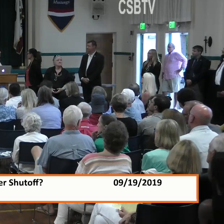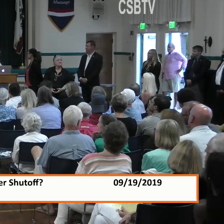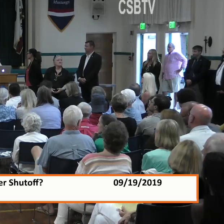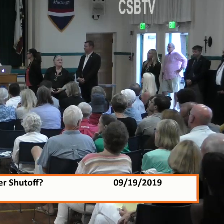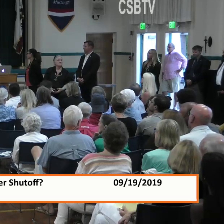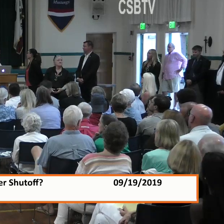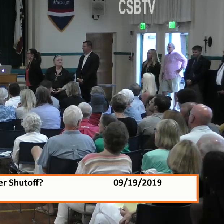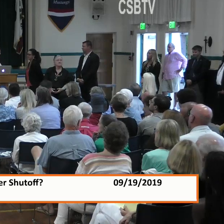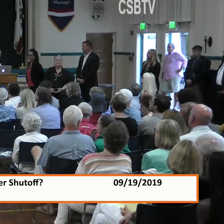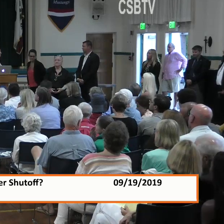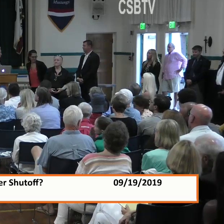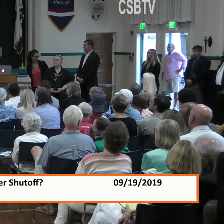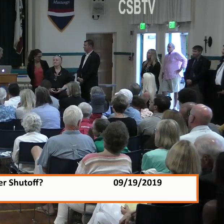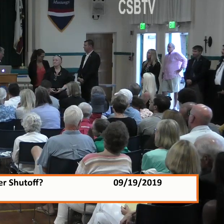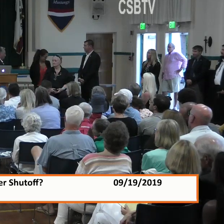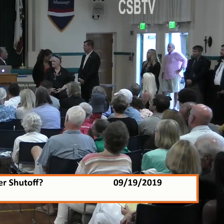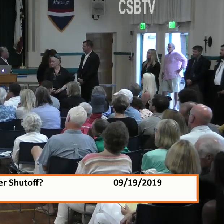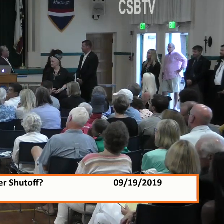Yes.